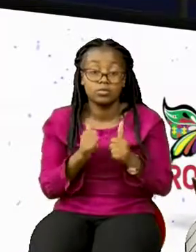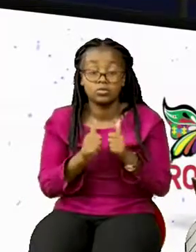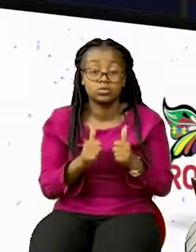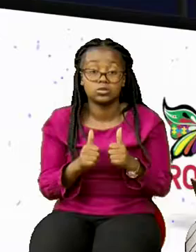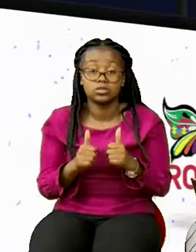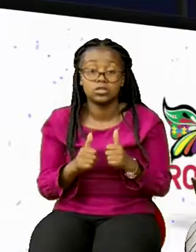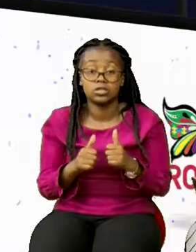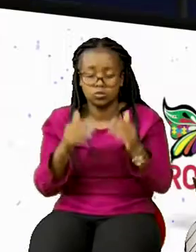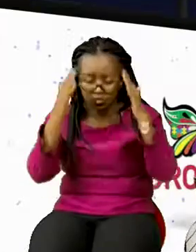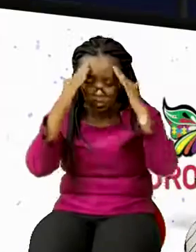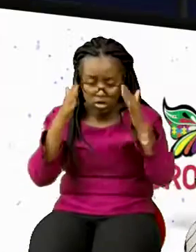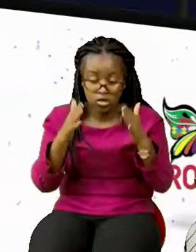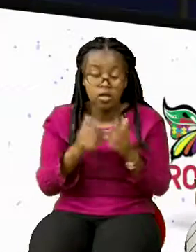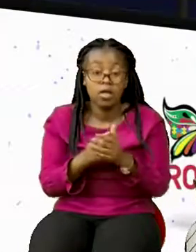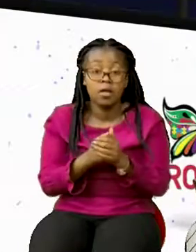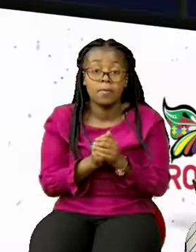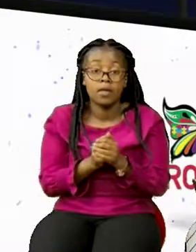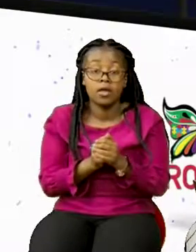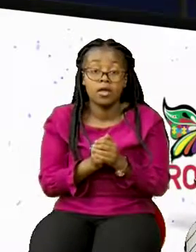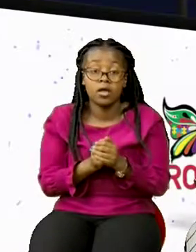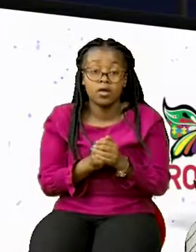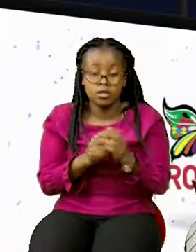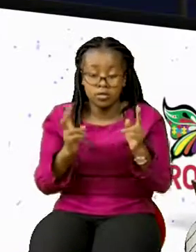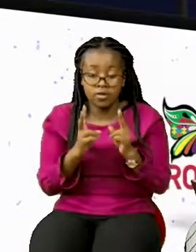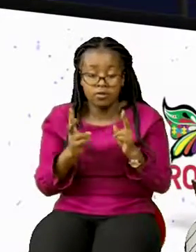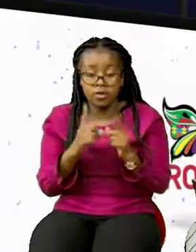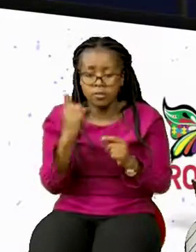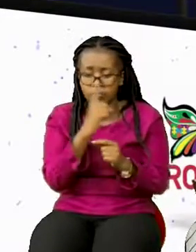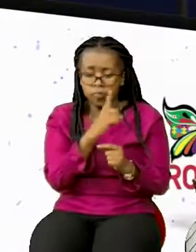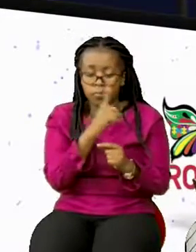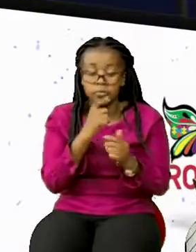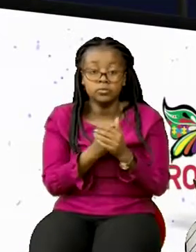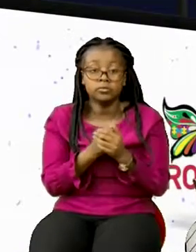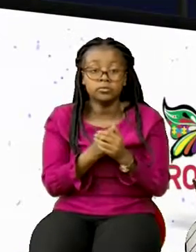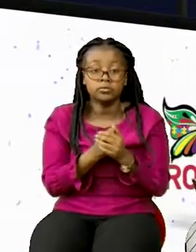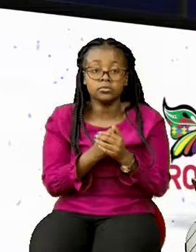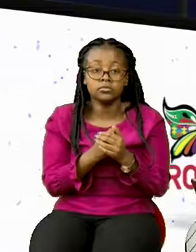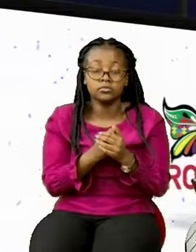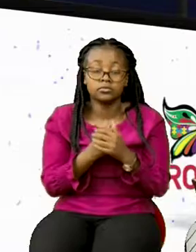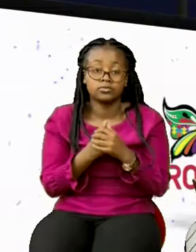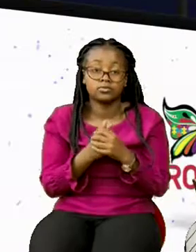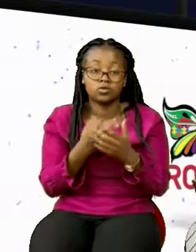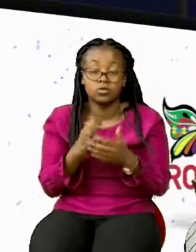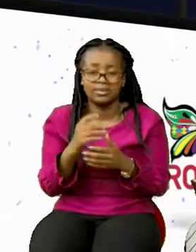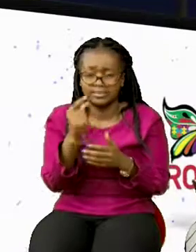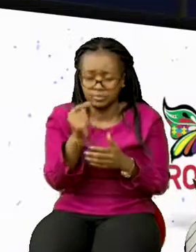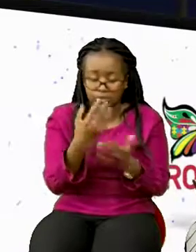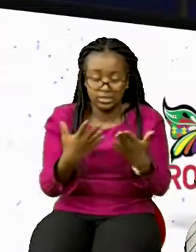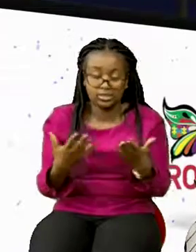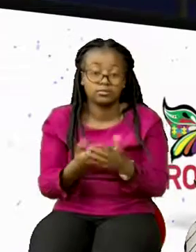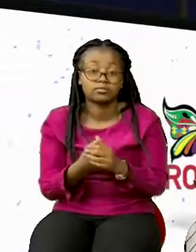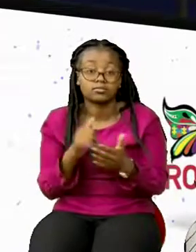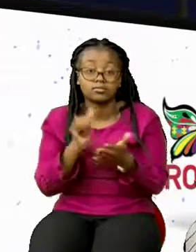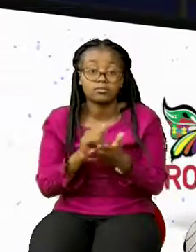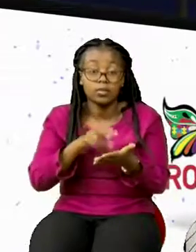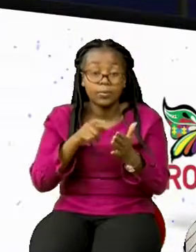need to really pay attention to, especially when it is very severe, like severe anxiety over small things. Then